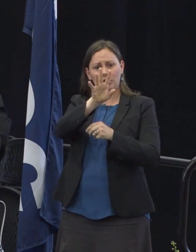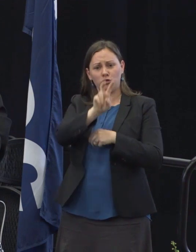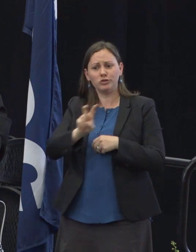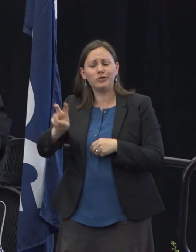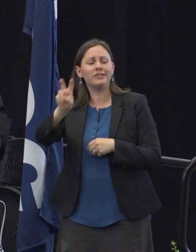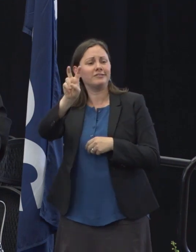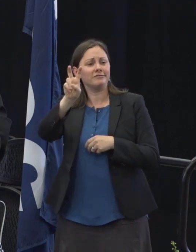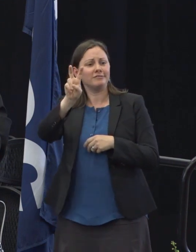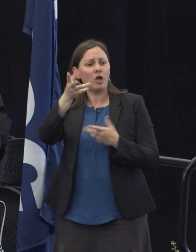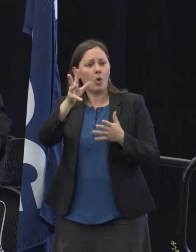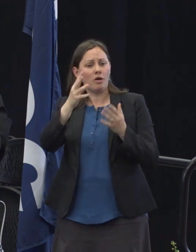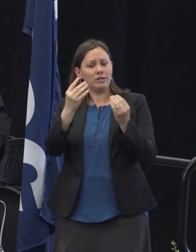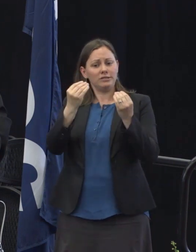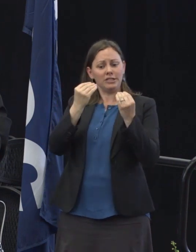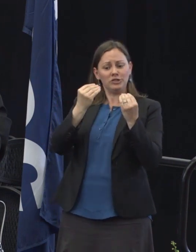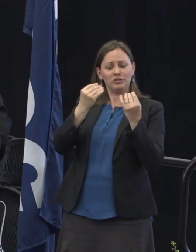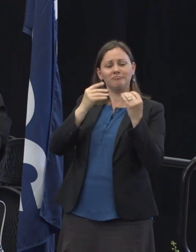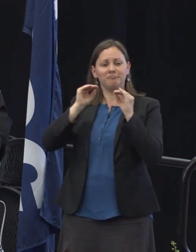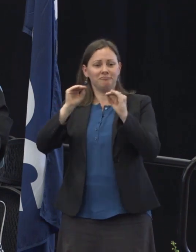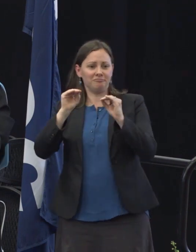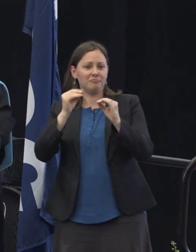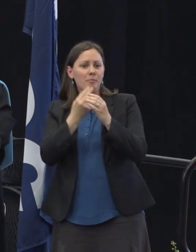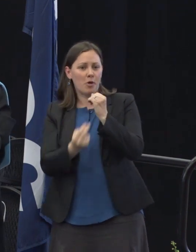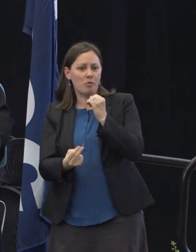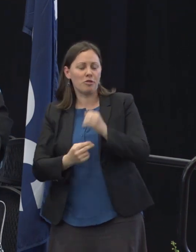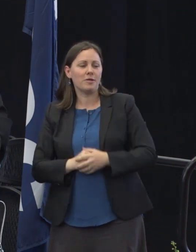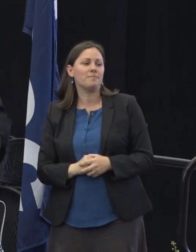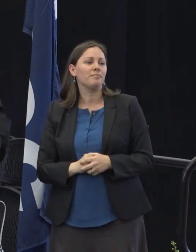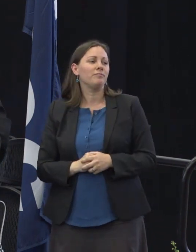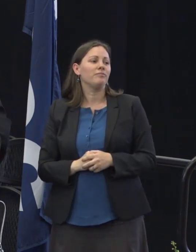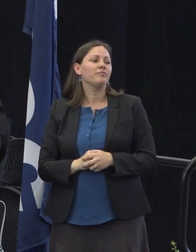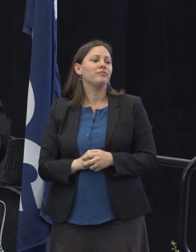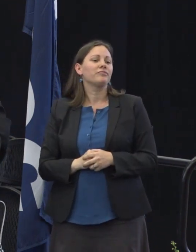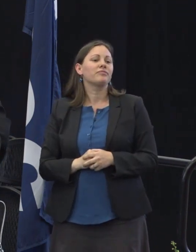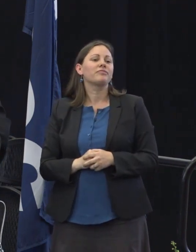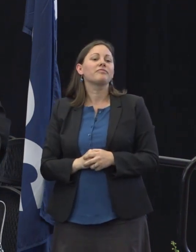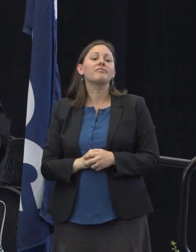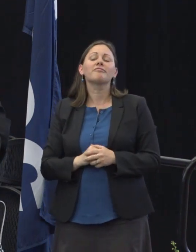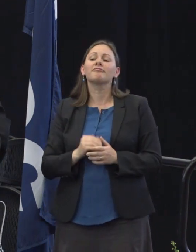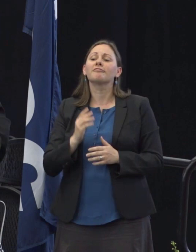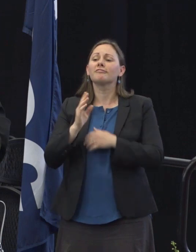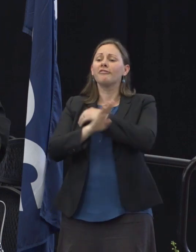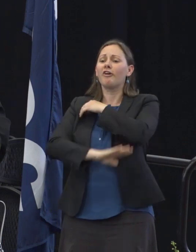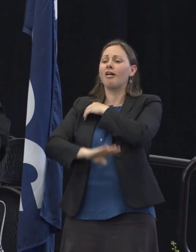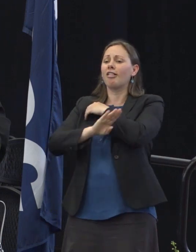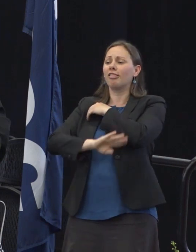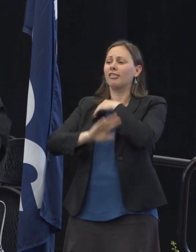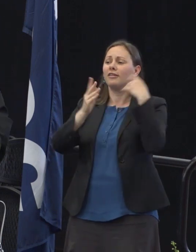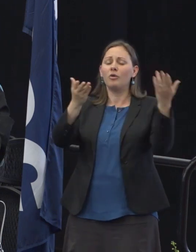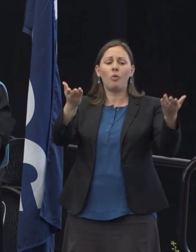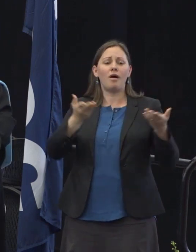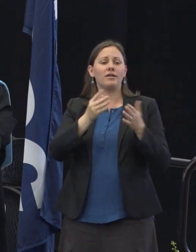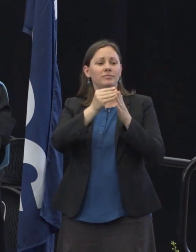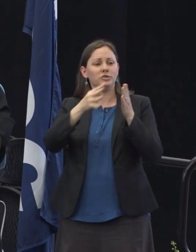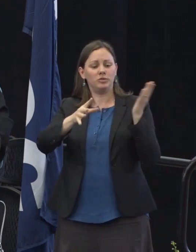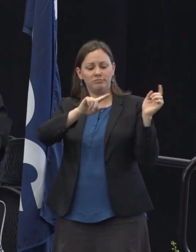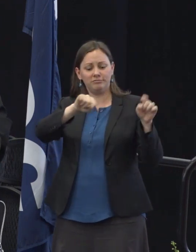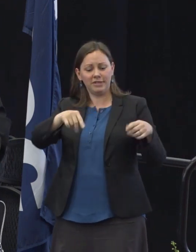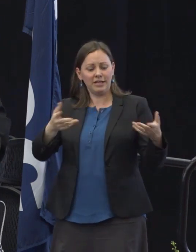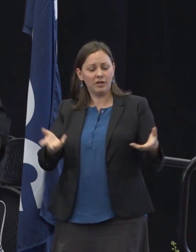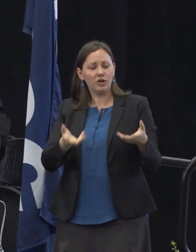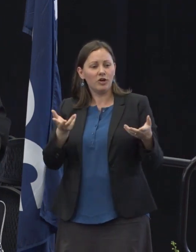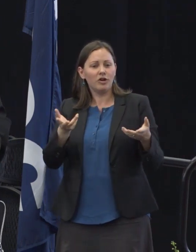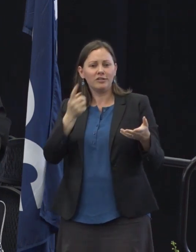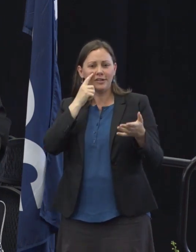with and from you. When we welcomed you to our campus, you were all eager and perhaps also a little